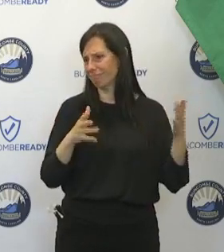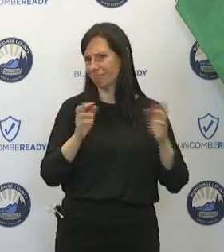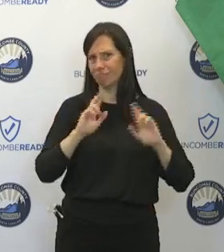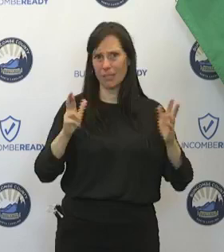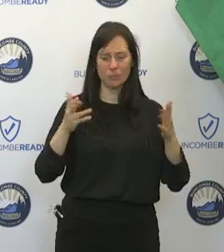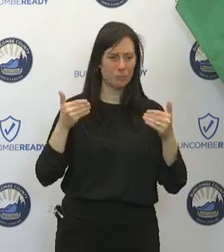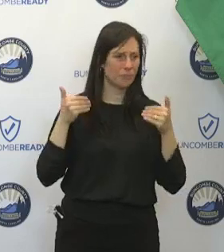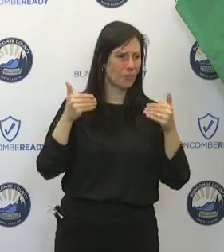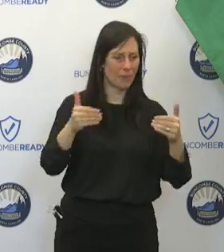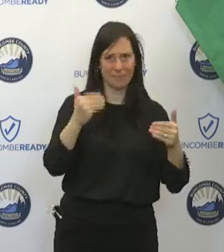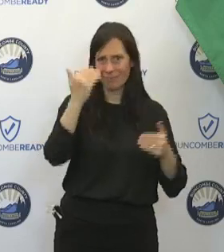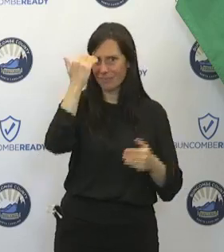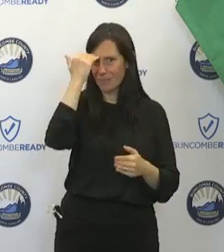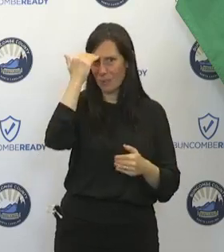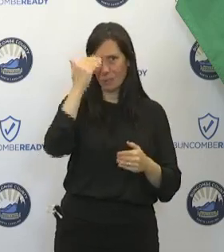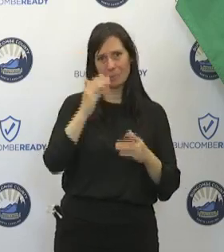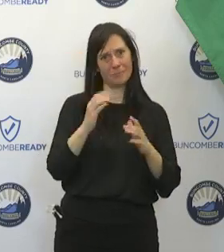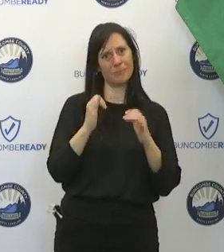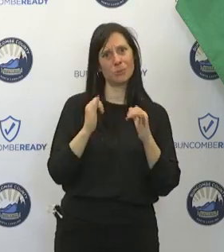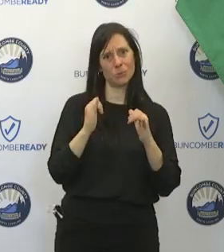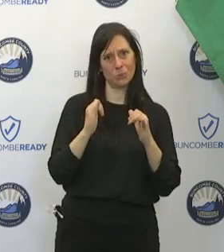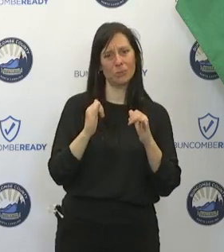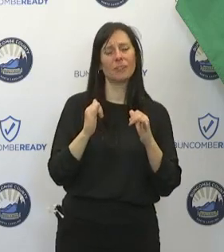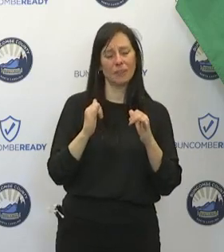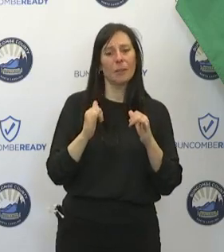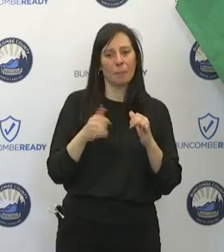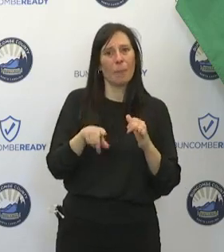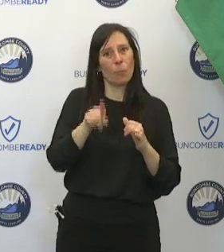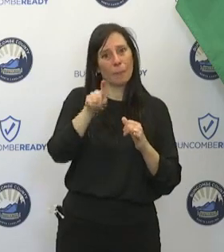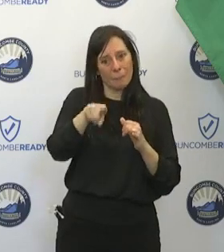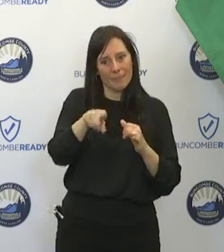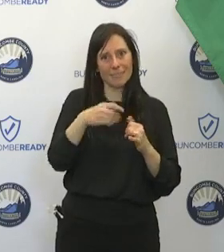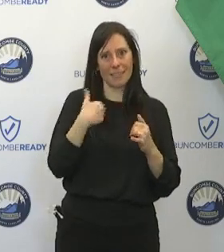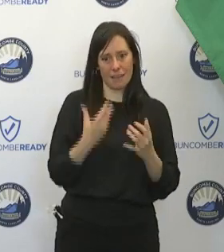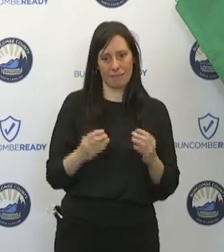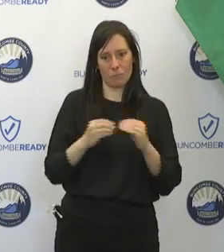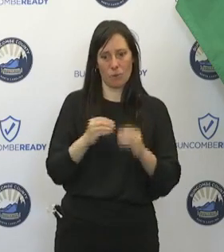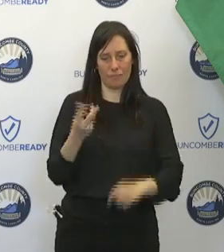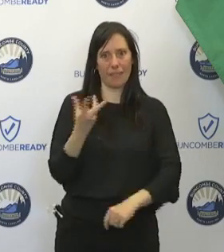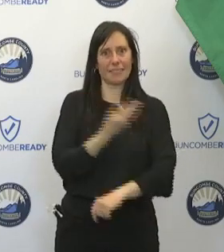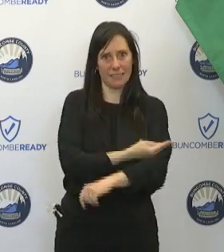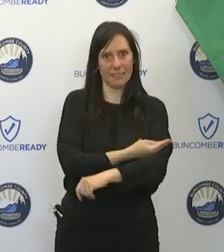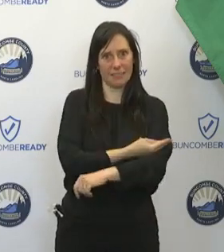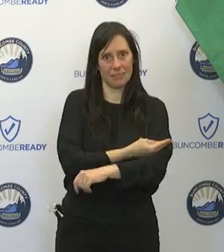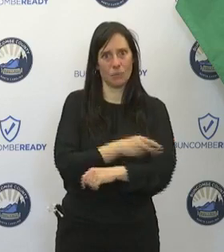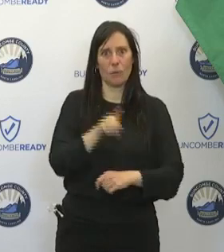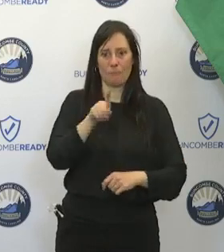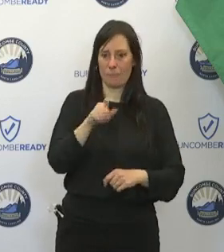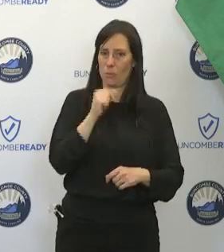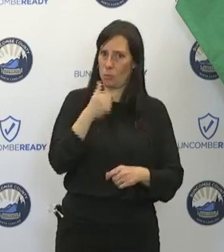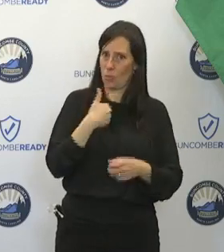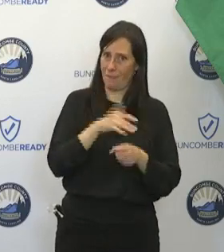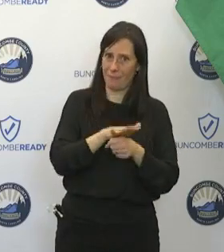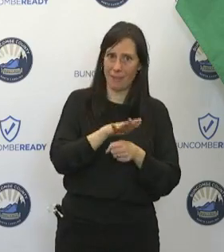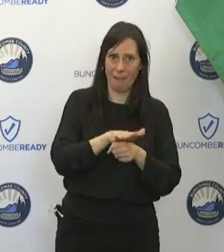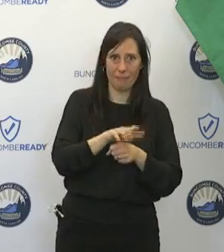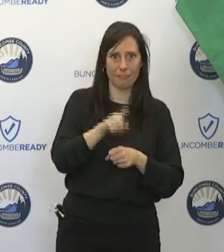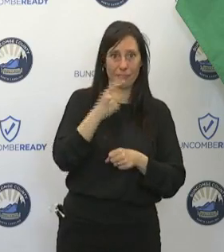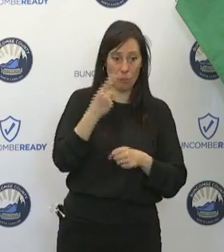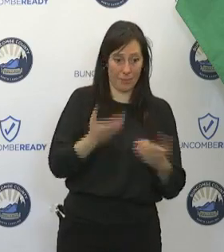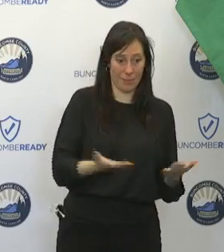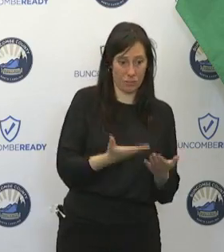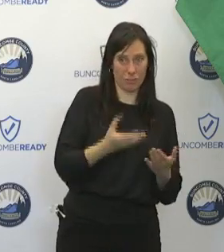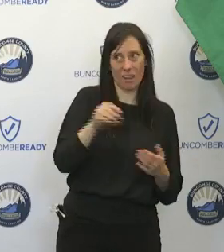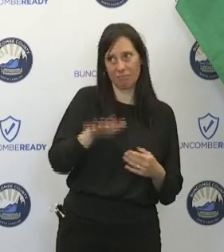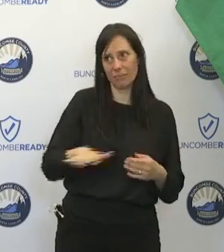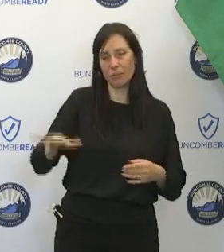ourselves of COVID-19. Our vaccine supply must increase in order to meet the needs of our community and others in our state. And